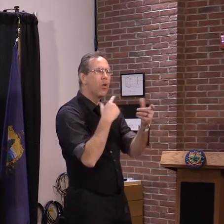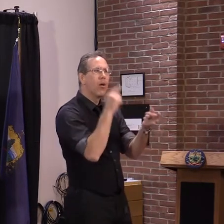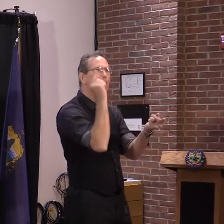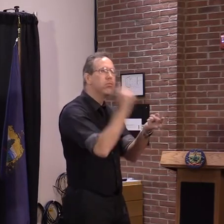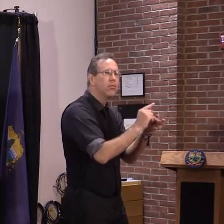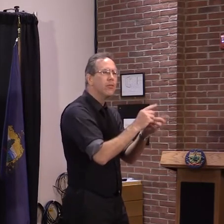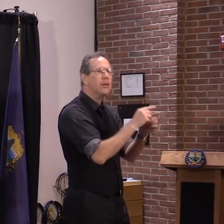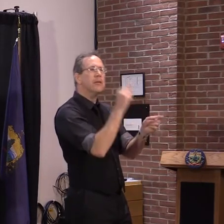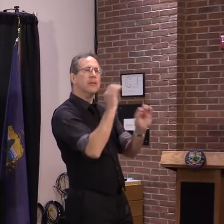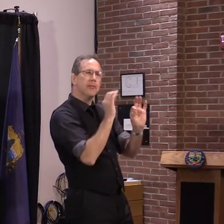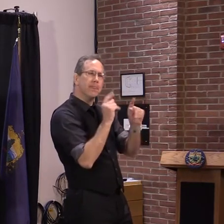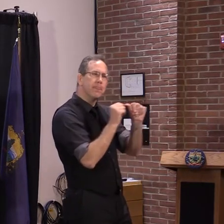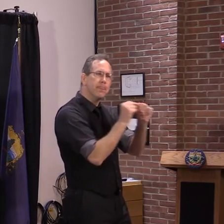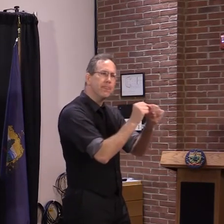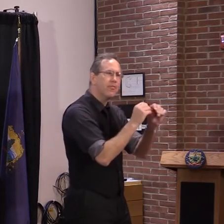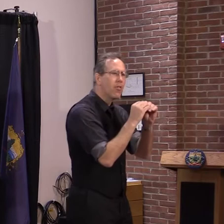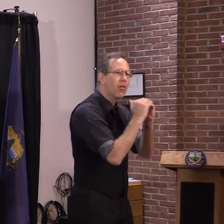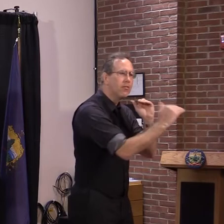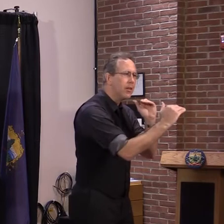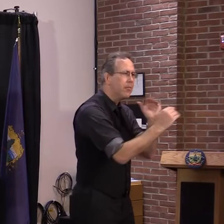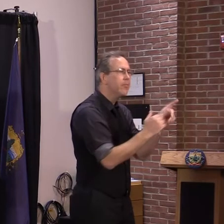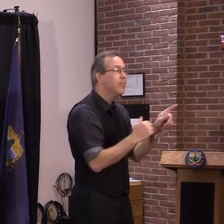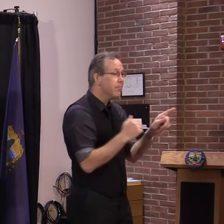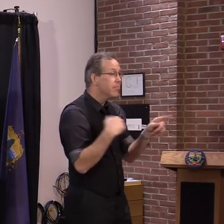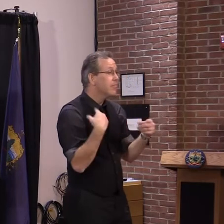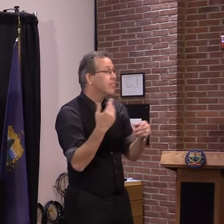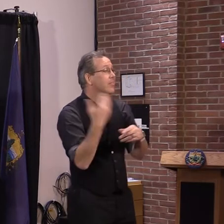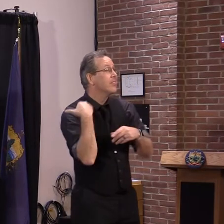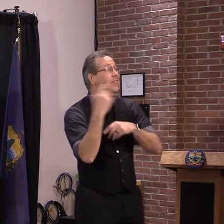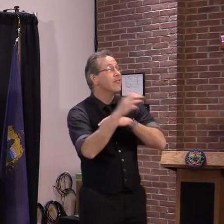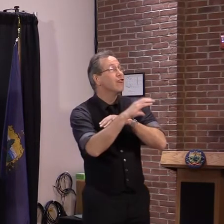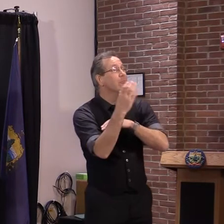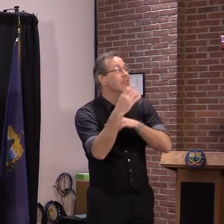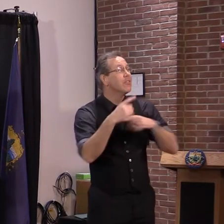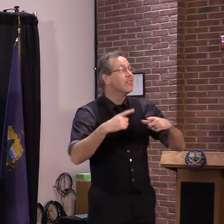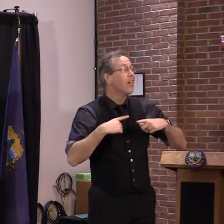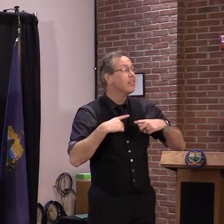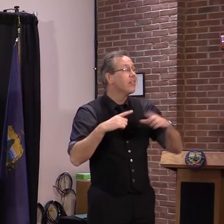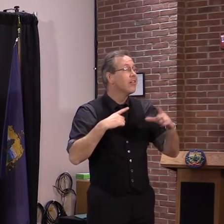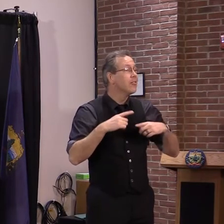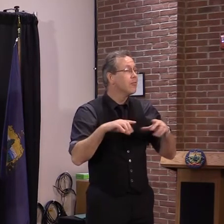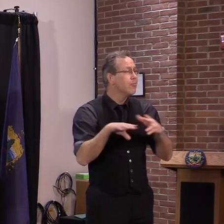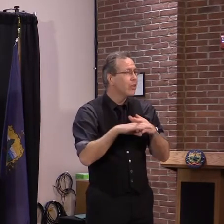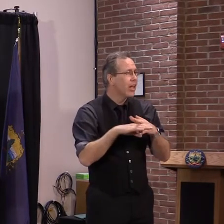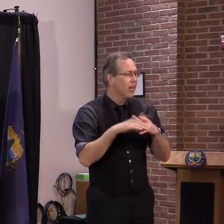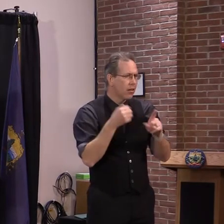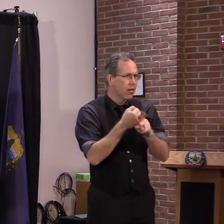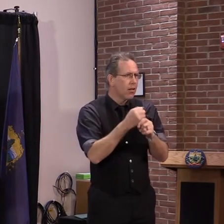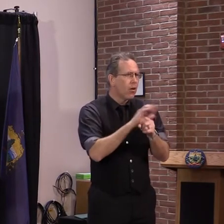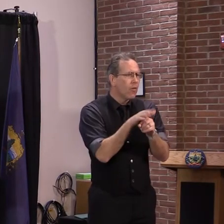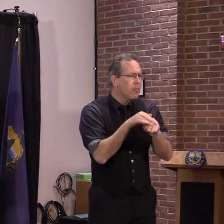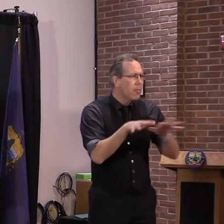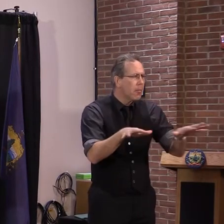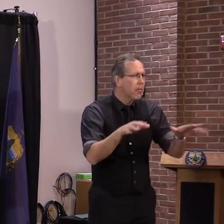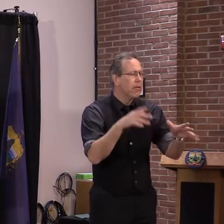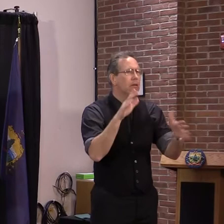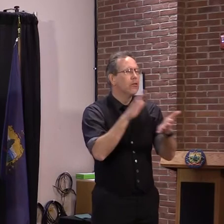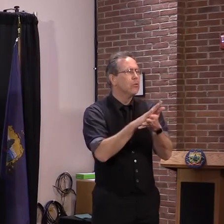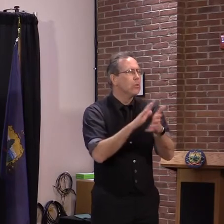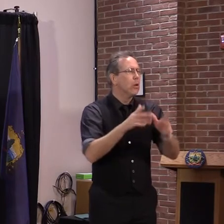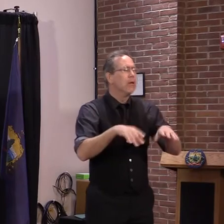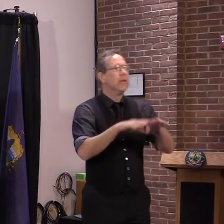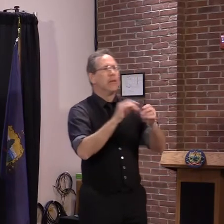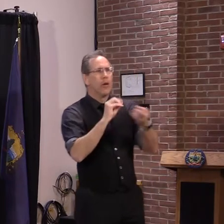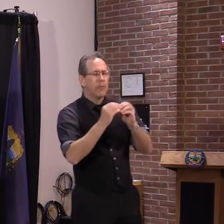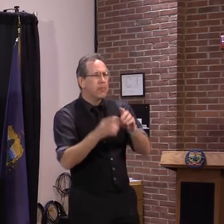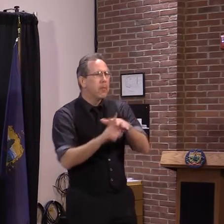after the January break ended and everybody returned to school with sort of haphazard testing at that point. It's